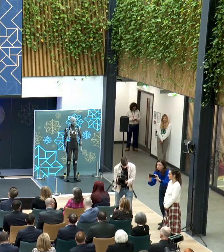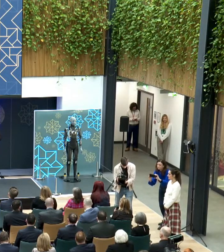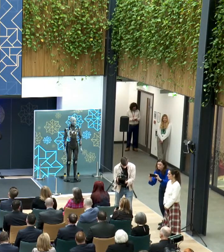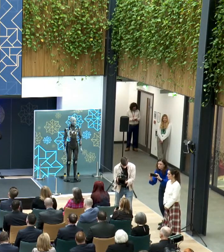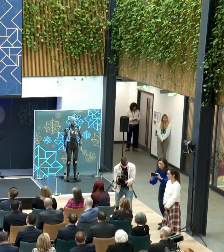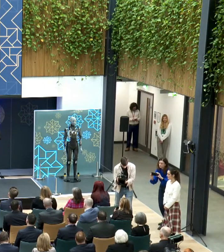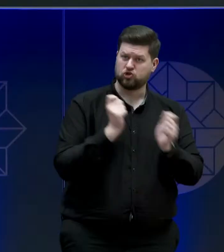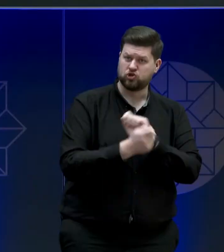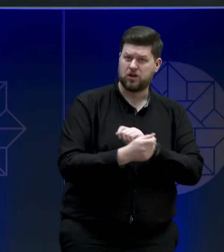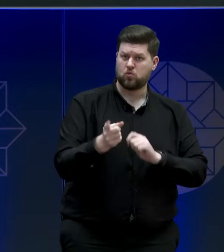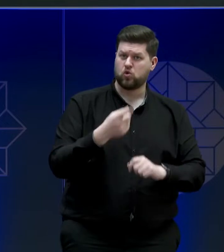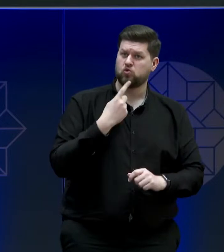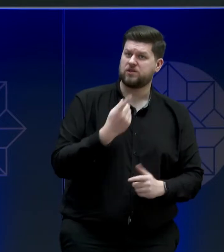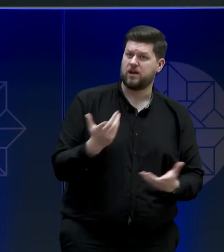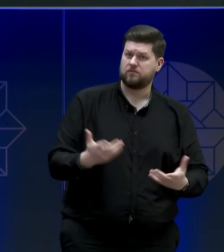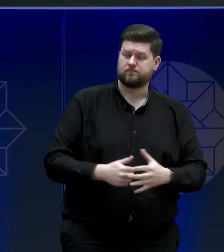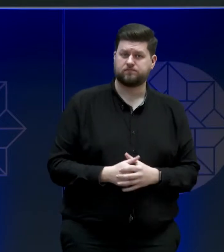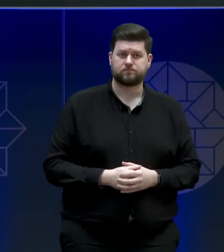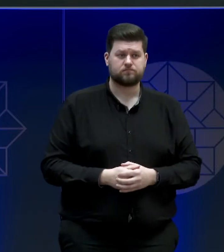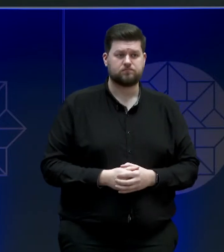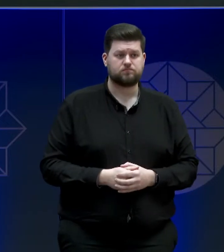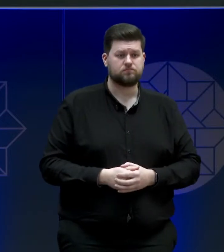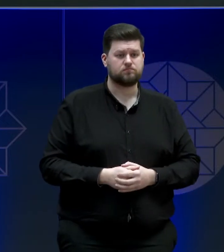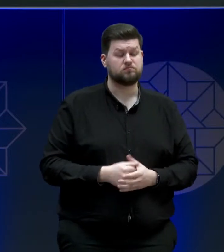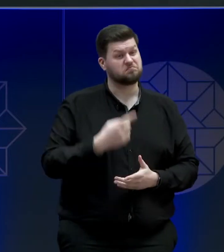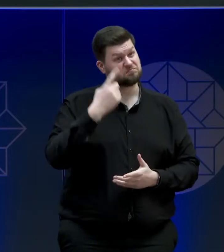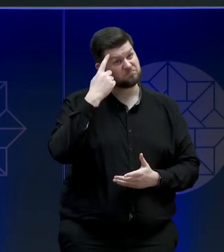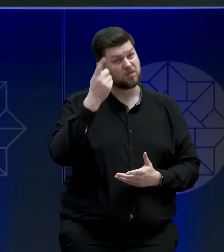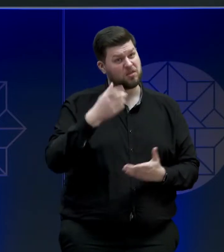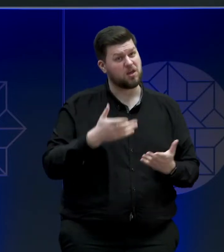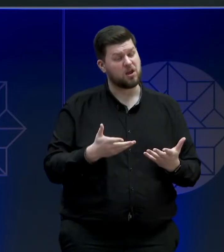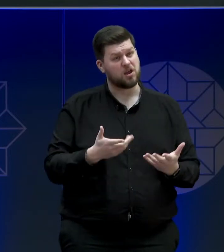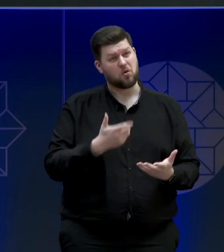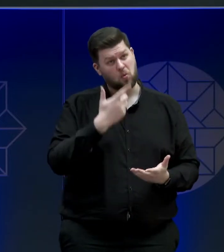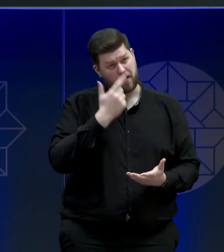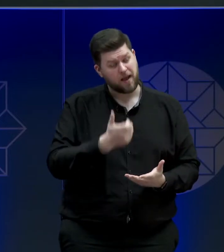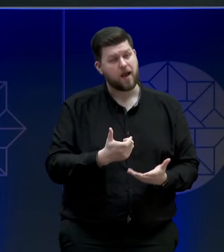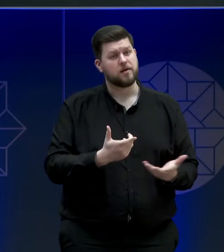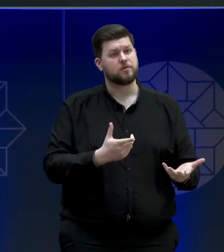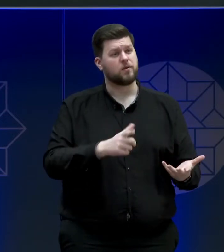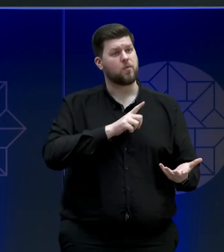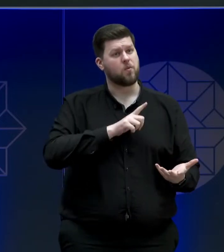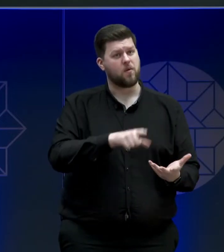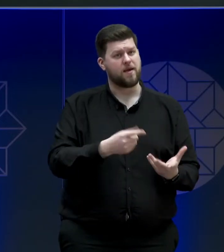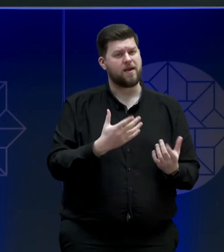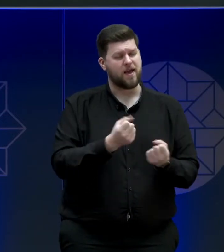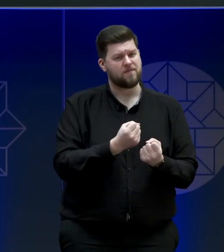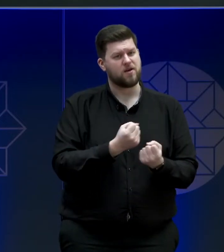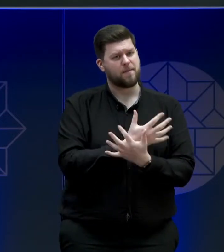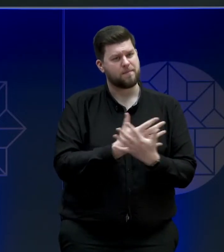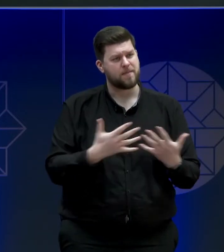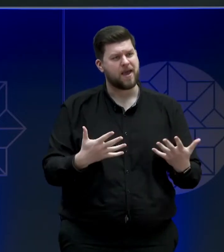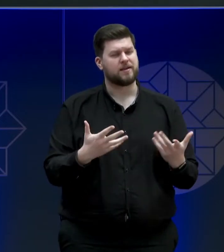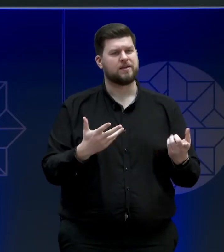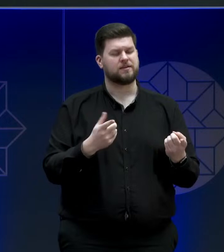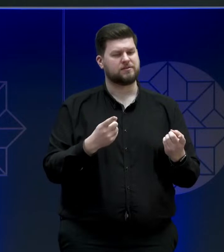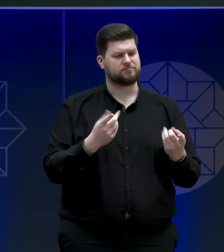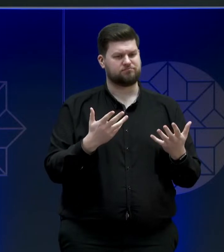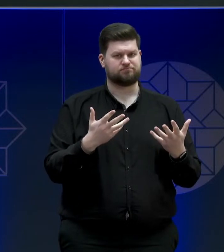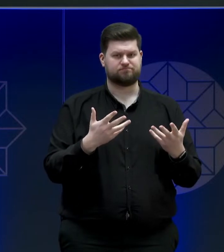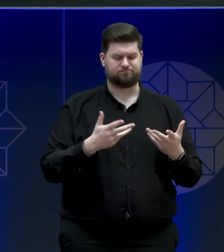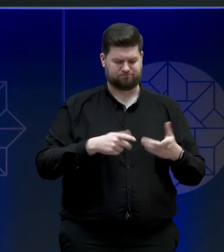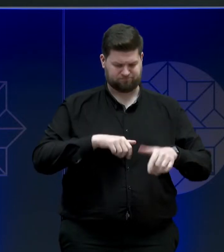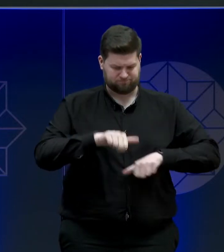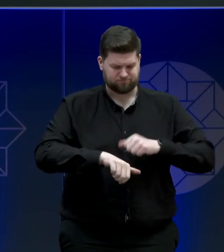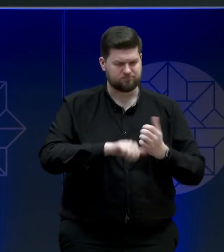make? I think the public can do that, Lisa, because of the range of measures that I've set out,